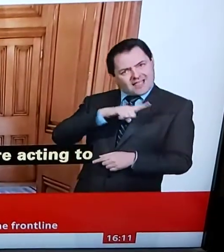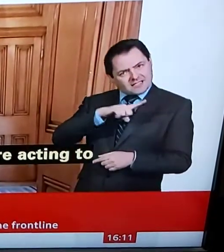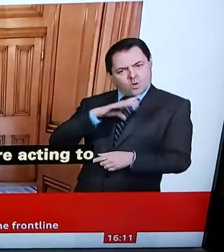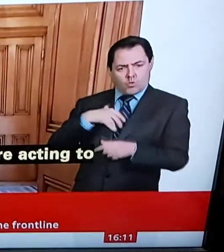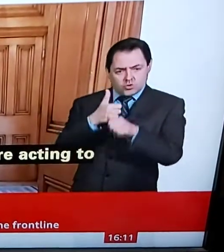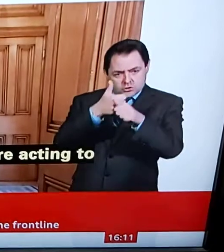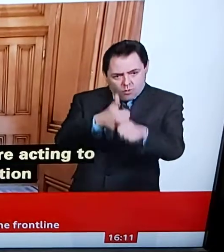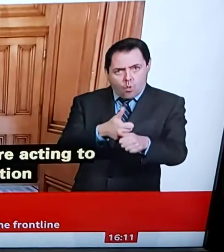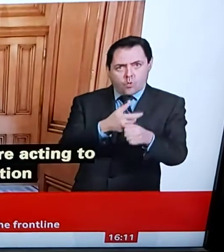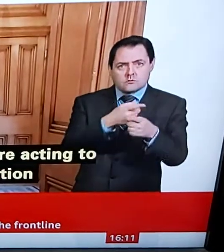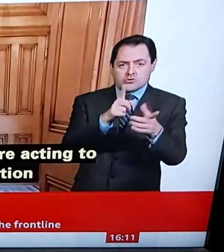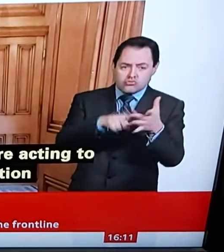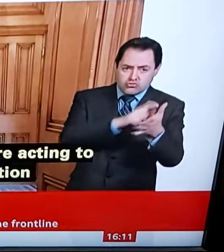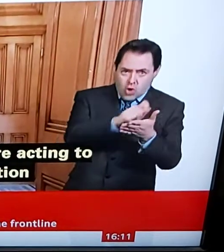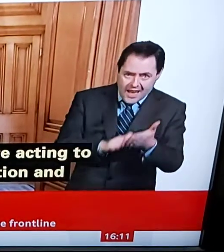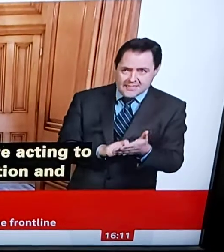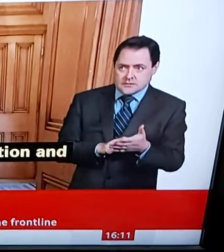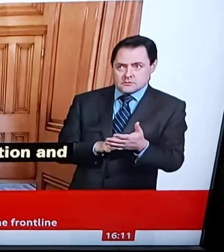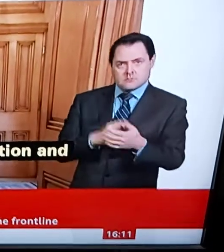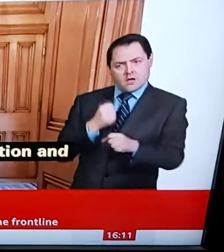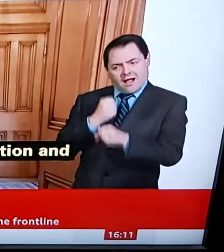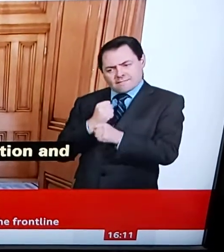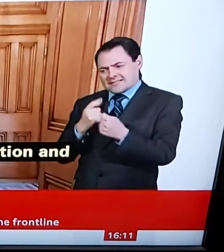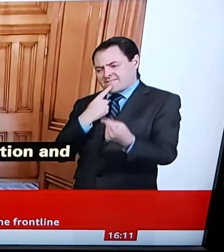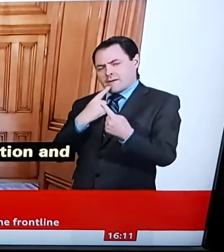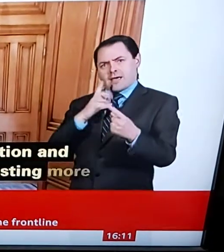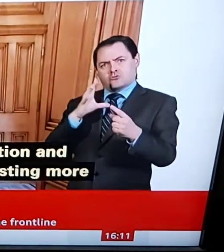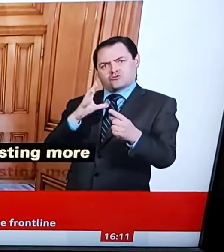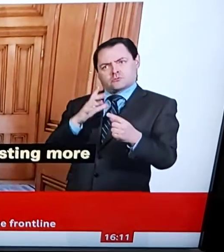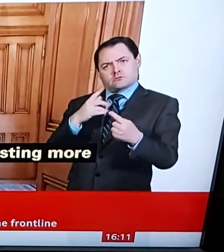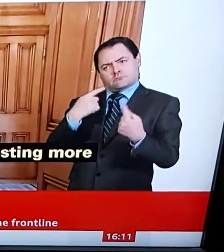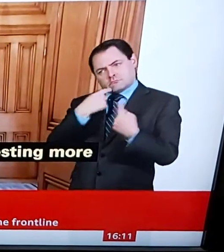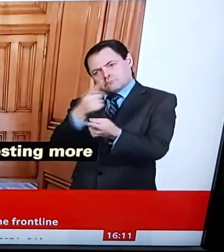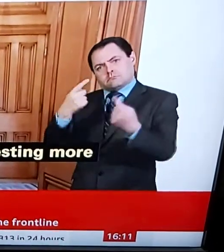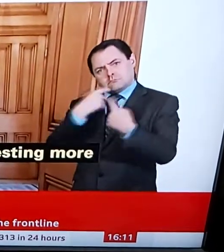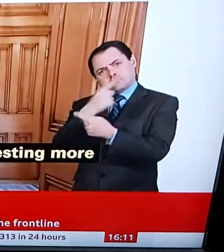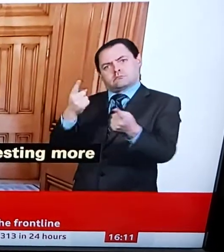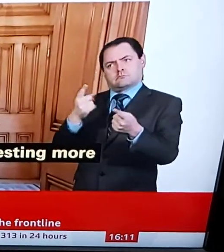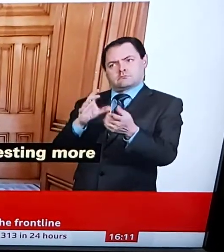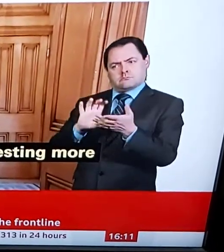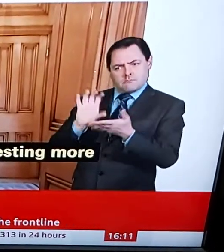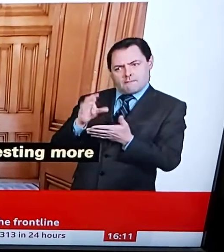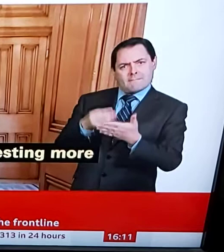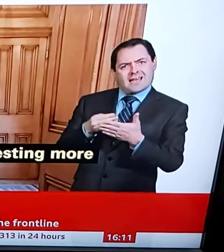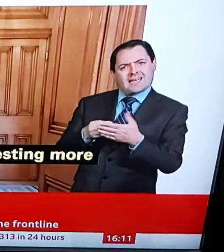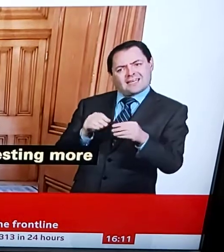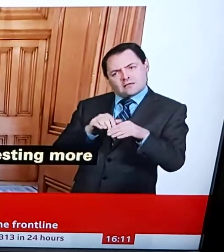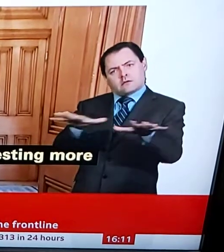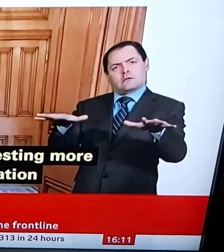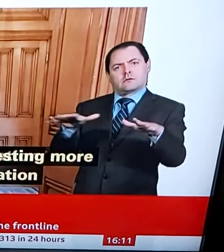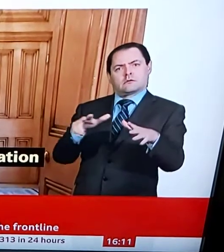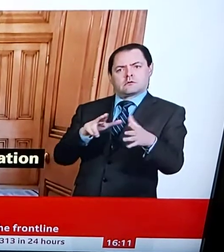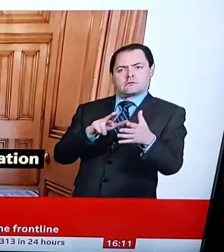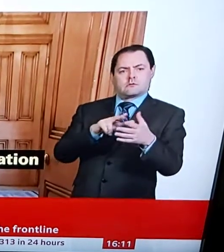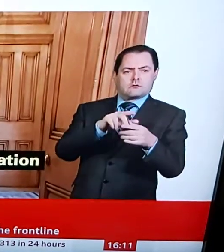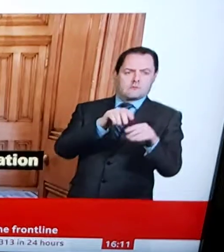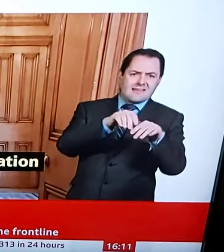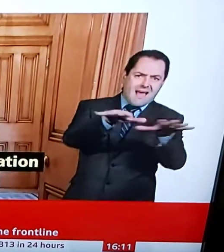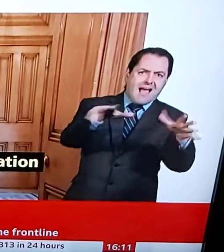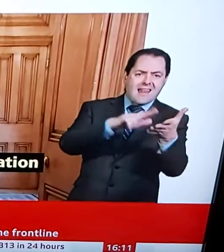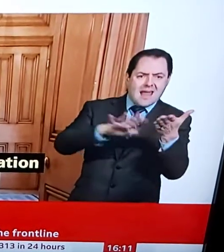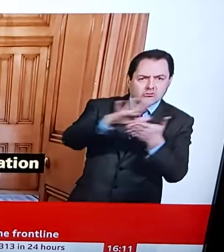by investing more in our government information campaign, which is being disseminated through the national media and local